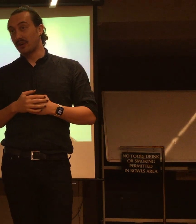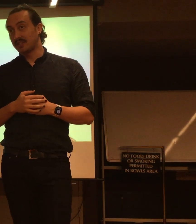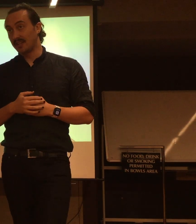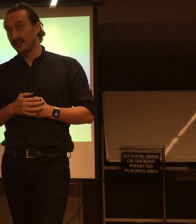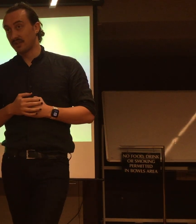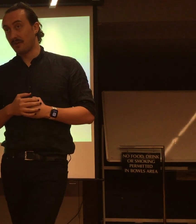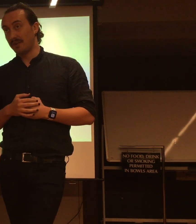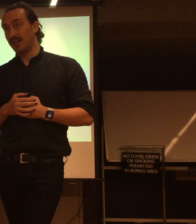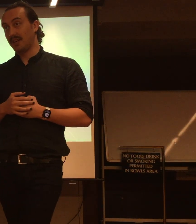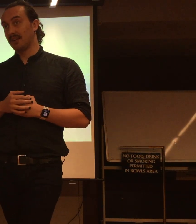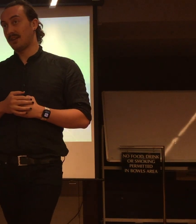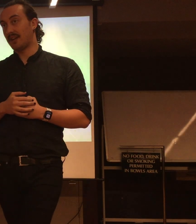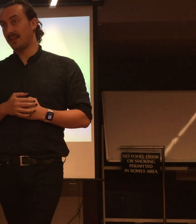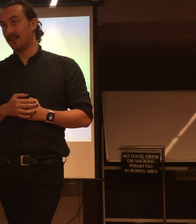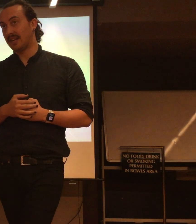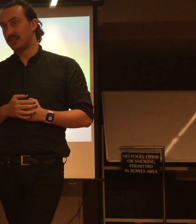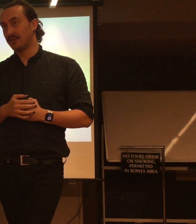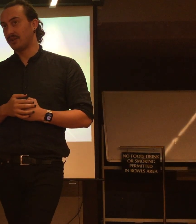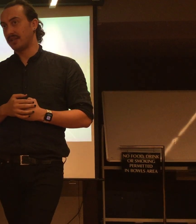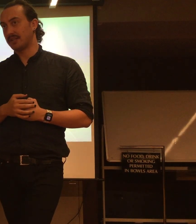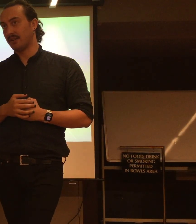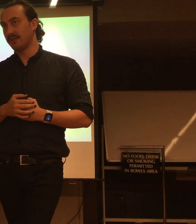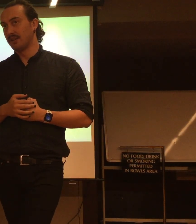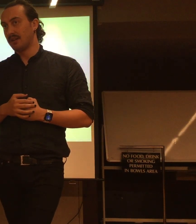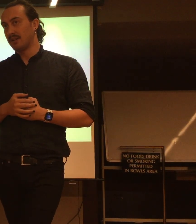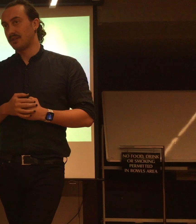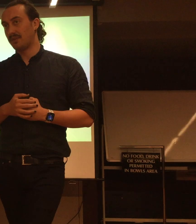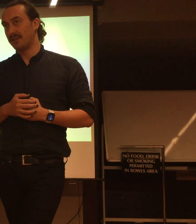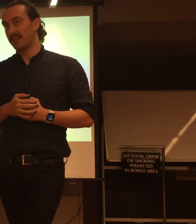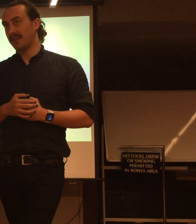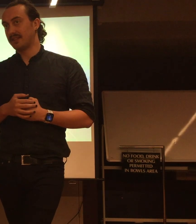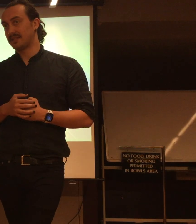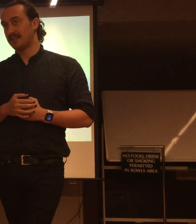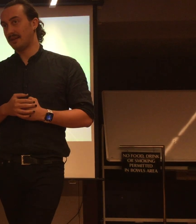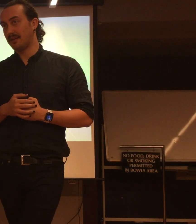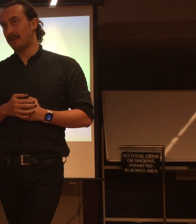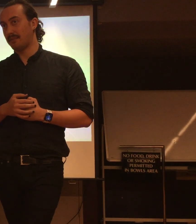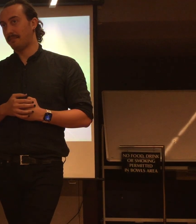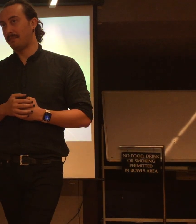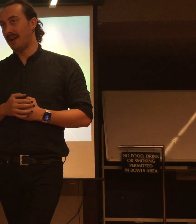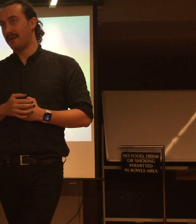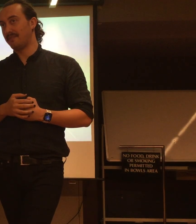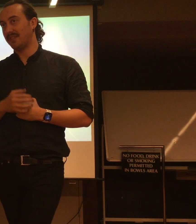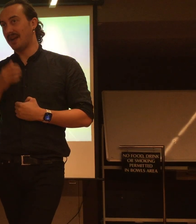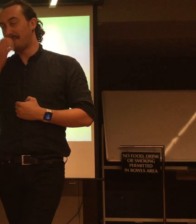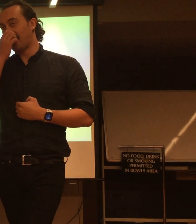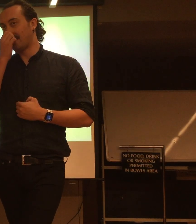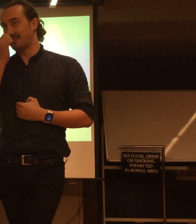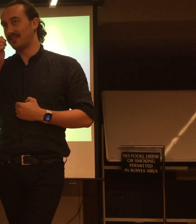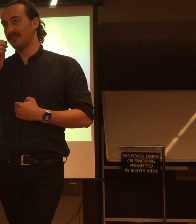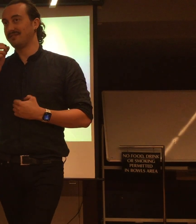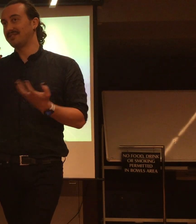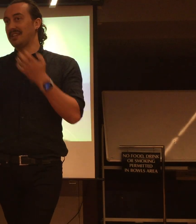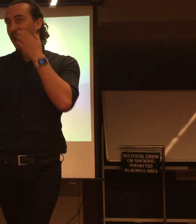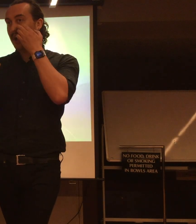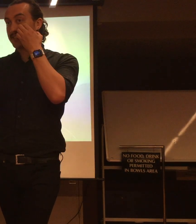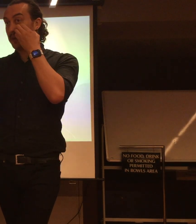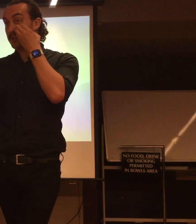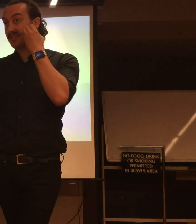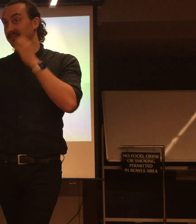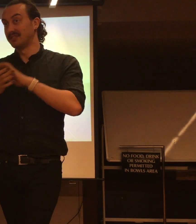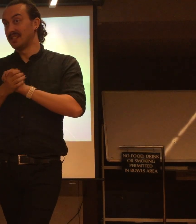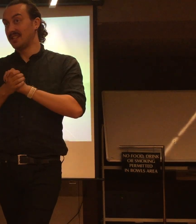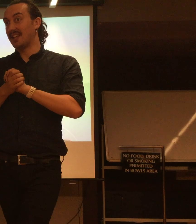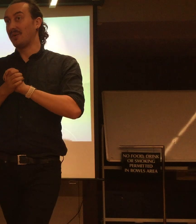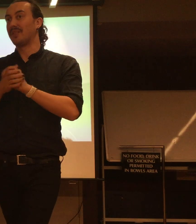So my doctor told me, I think last year or 2 years ago, told me that it's better to ask